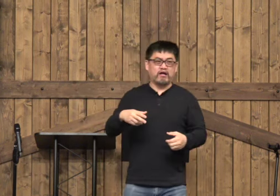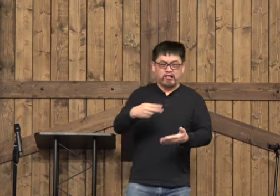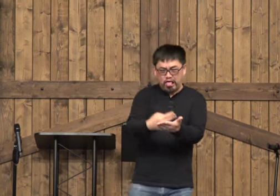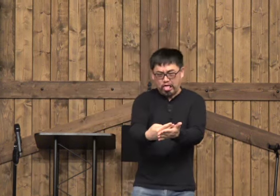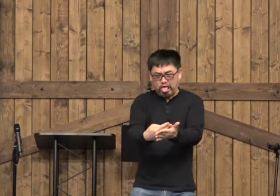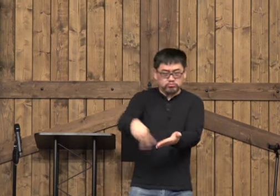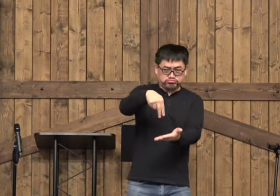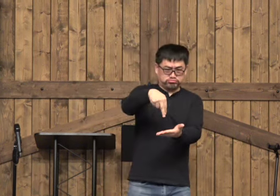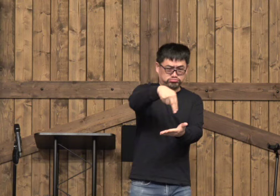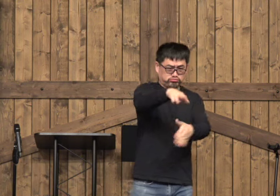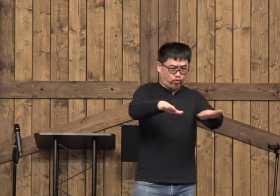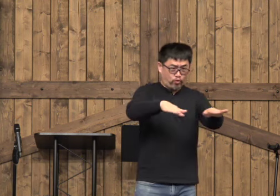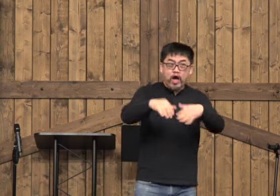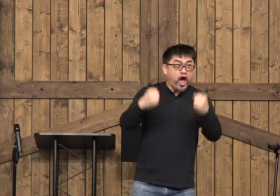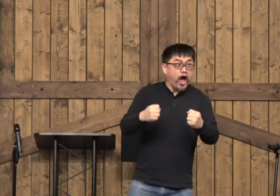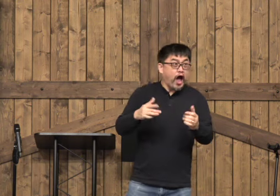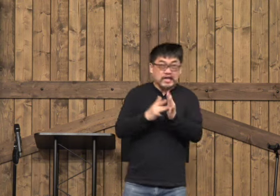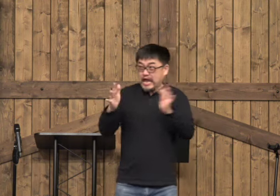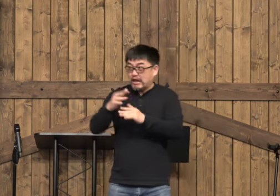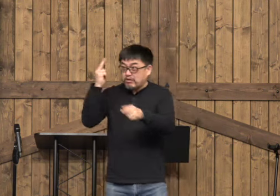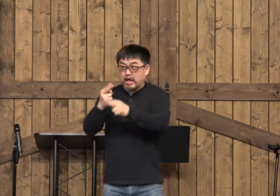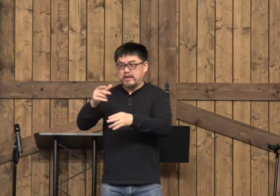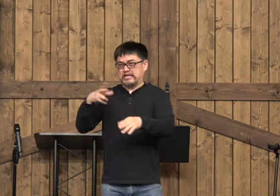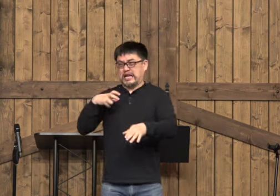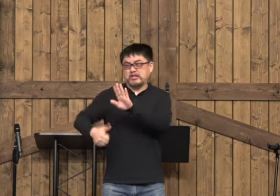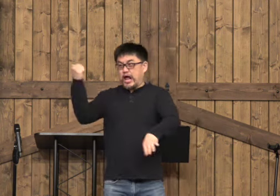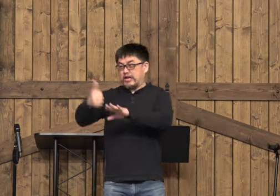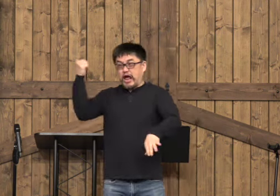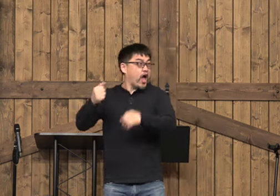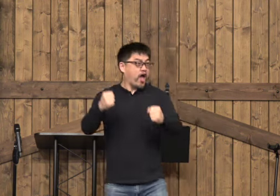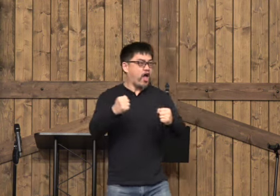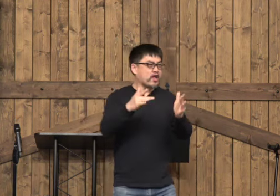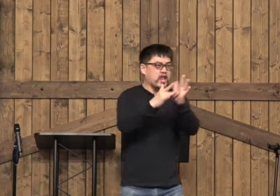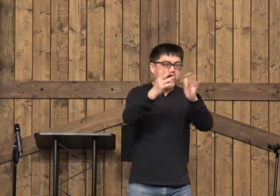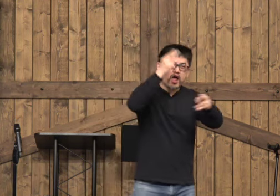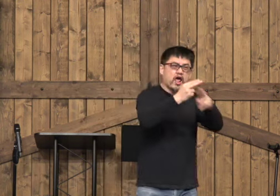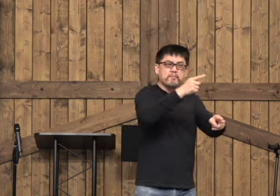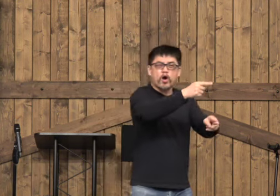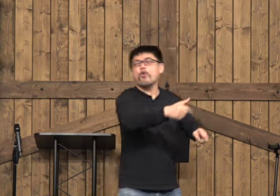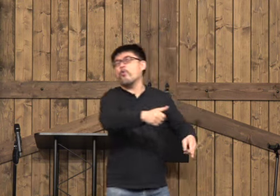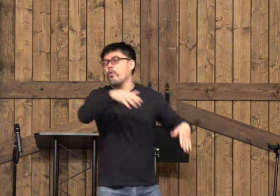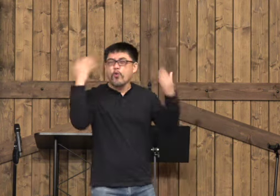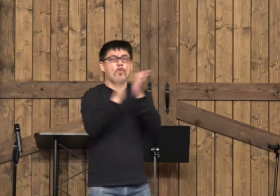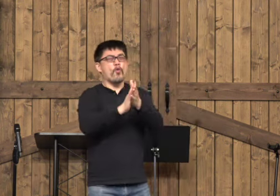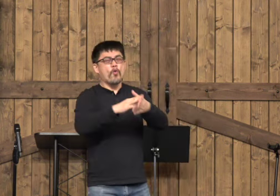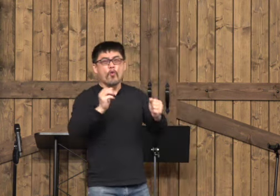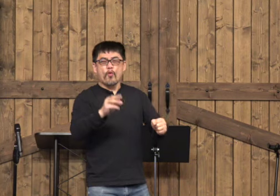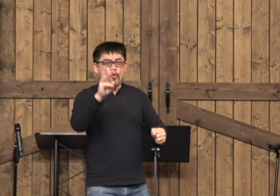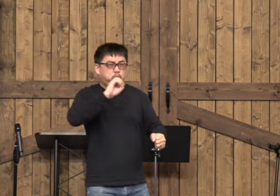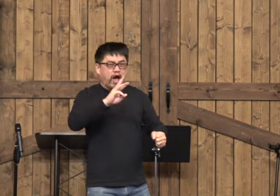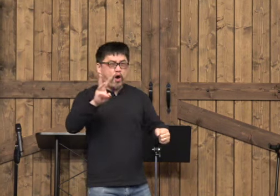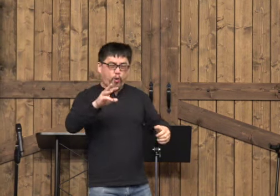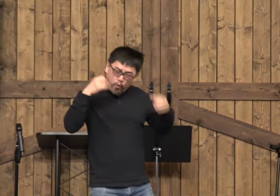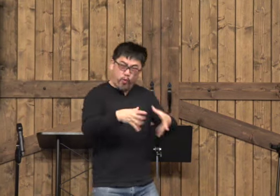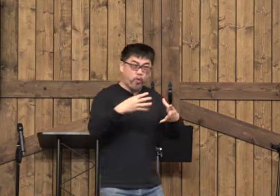they got to see God's power, healing, paralytic people, passing out demons in Jesus' name. And they were so